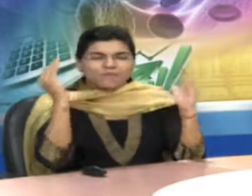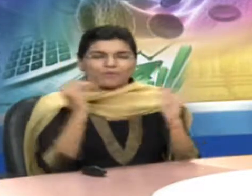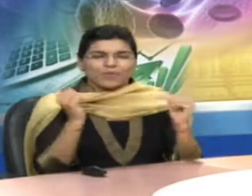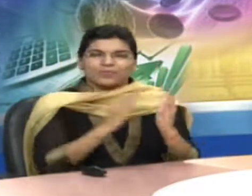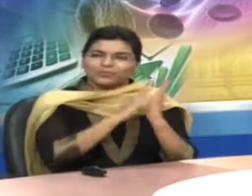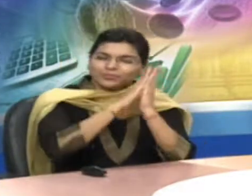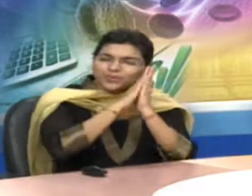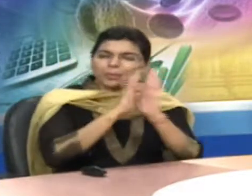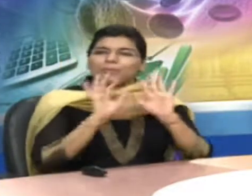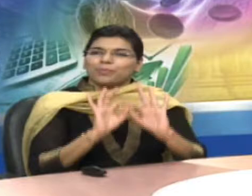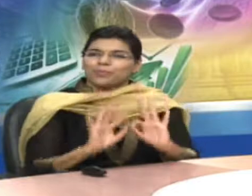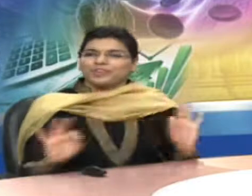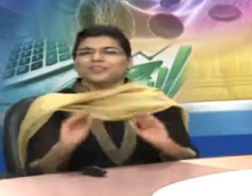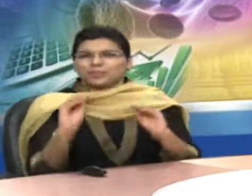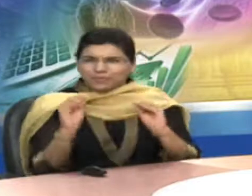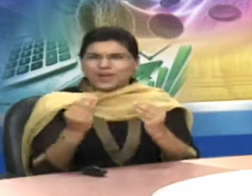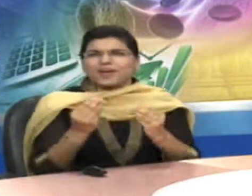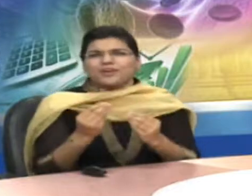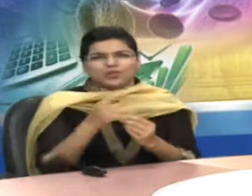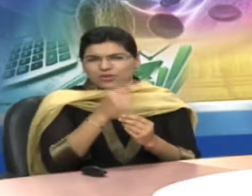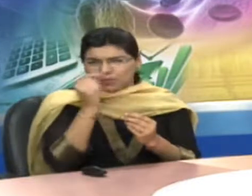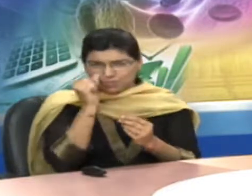my place, so you should be comfortable."